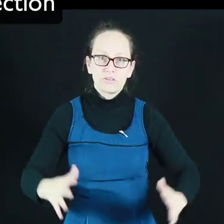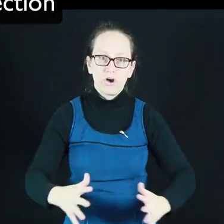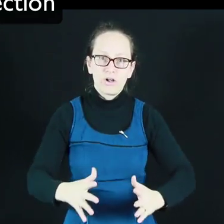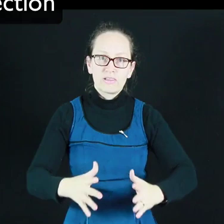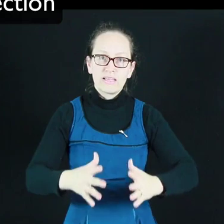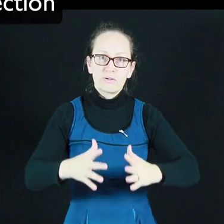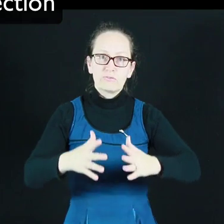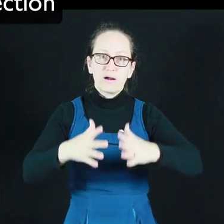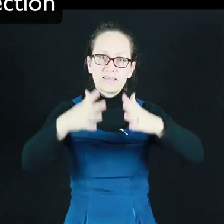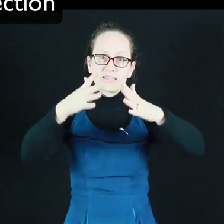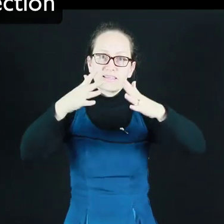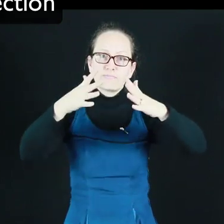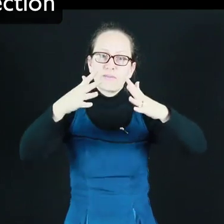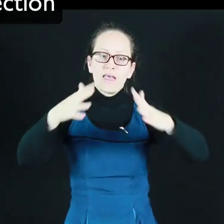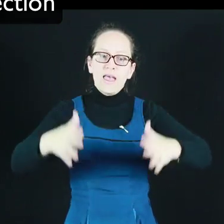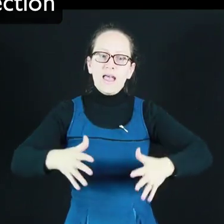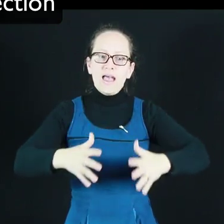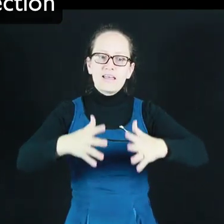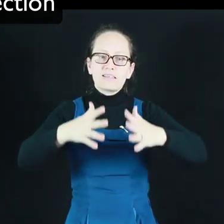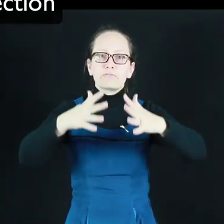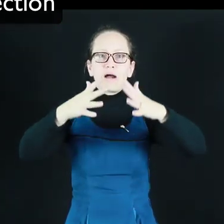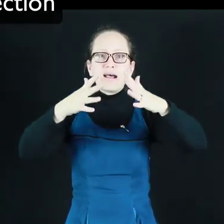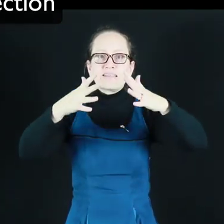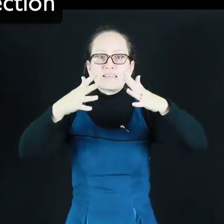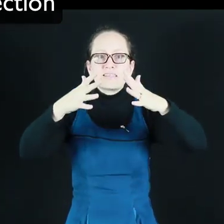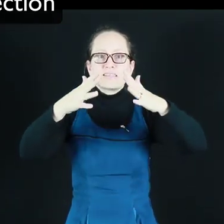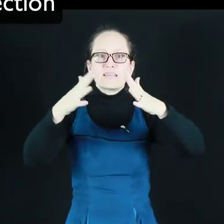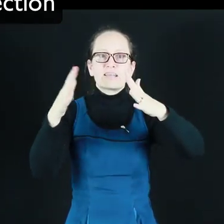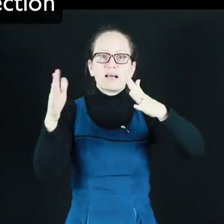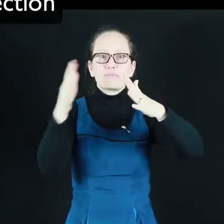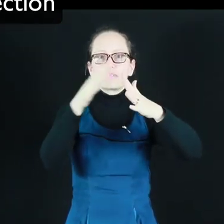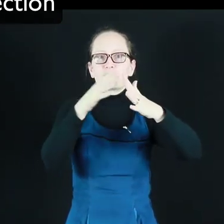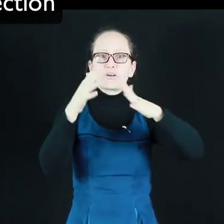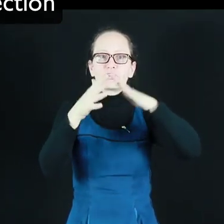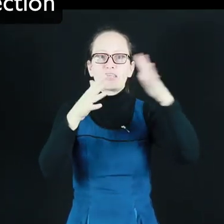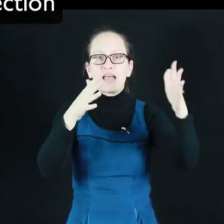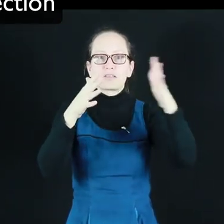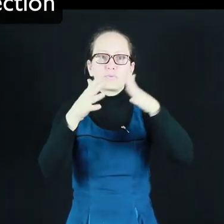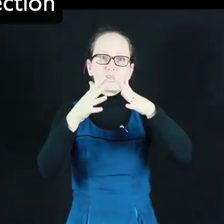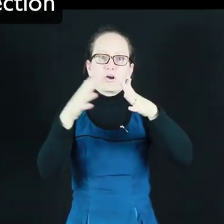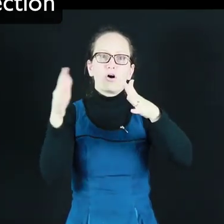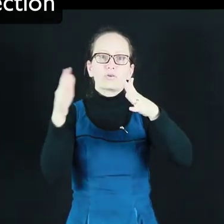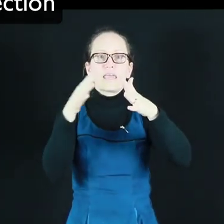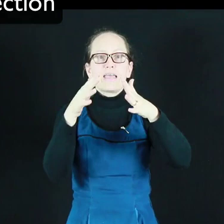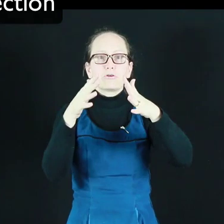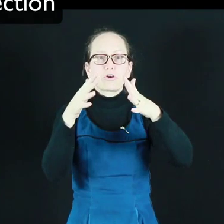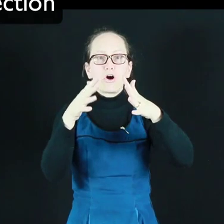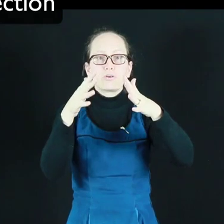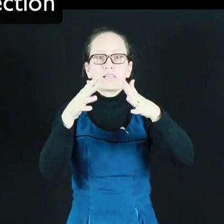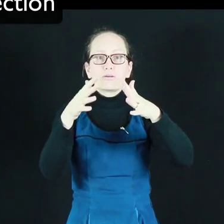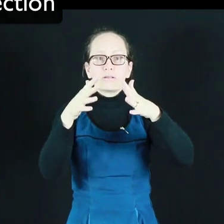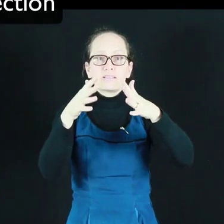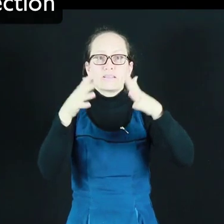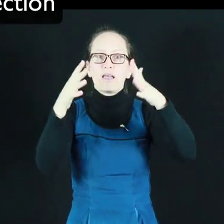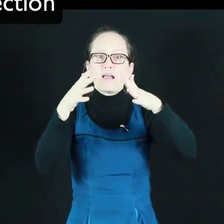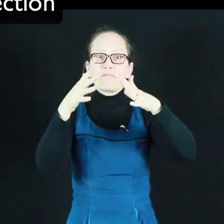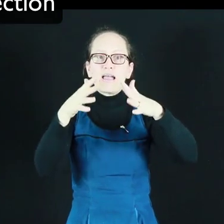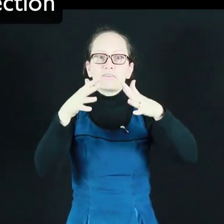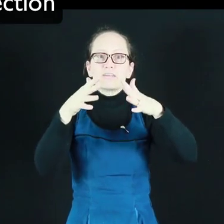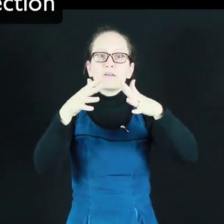the hot liquid rises. As it rises, it comes into contact with the cold air or cold liquid around it,